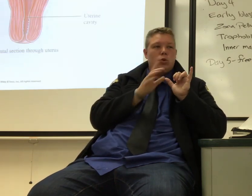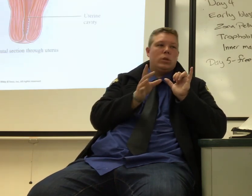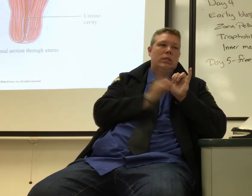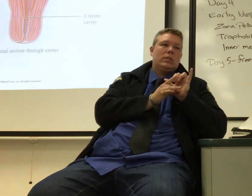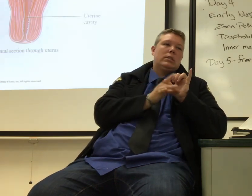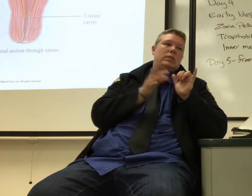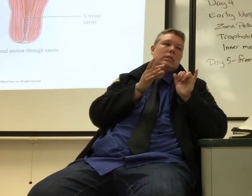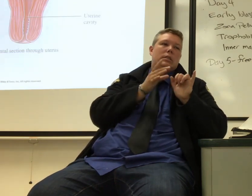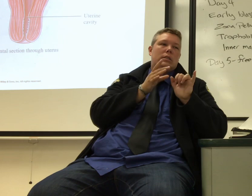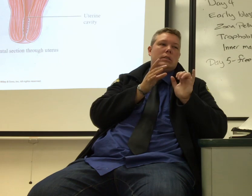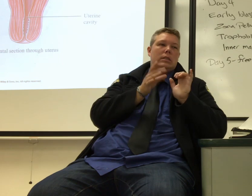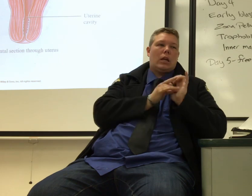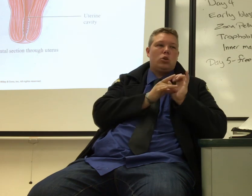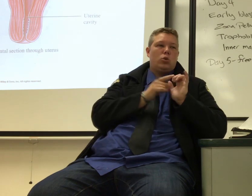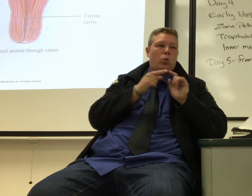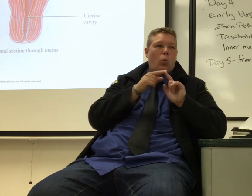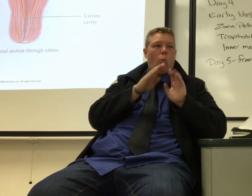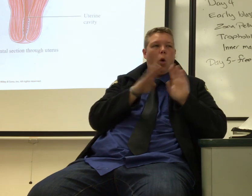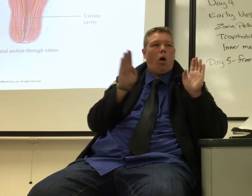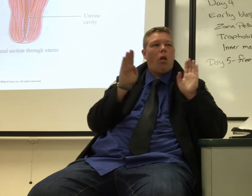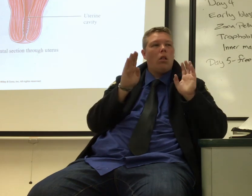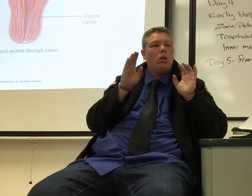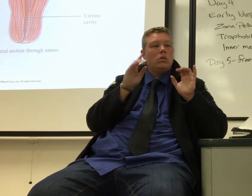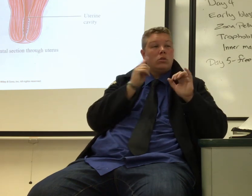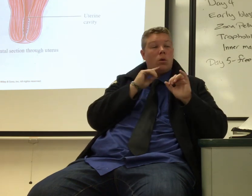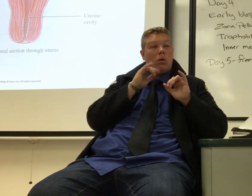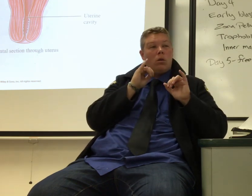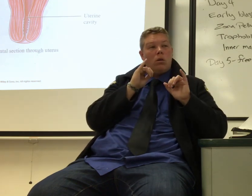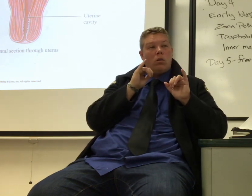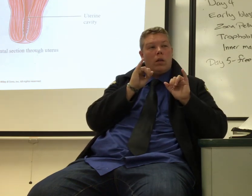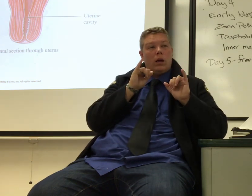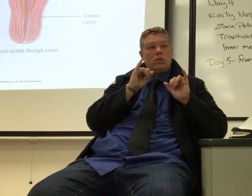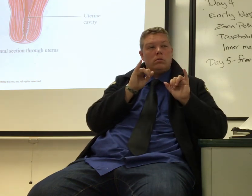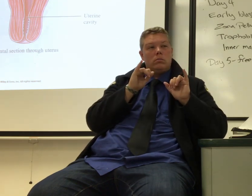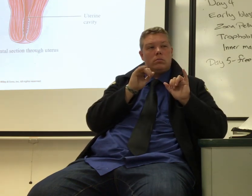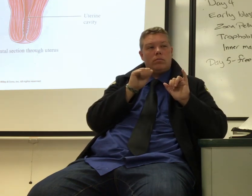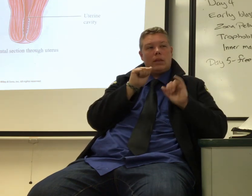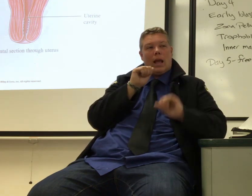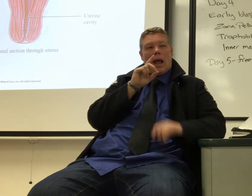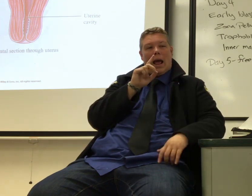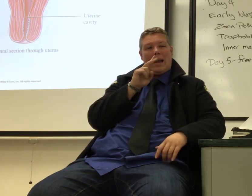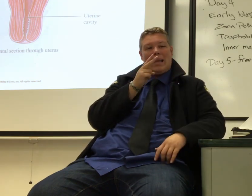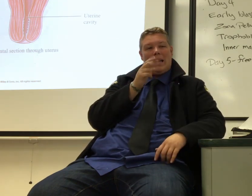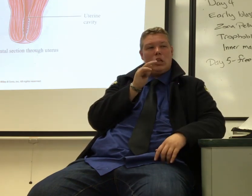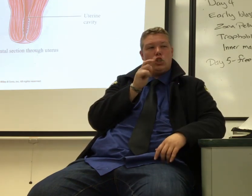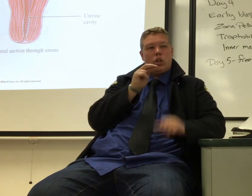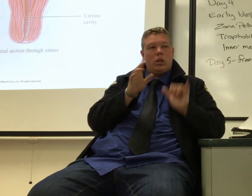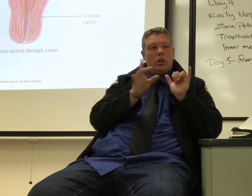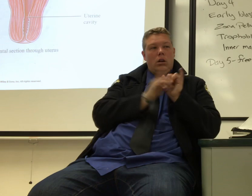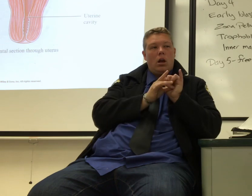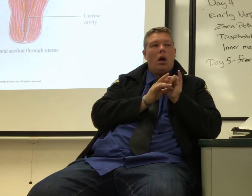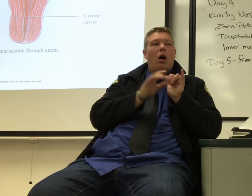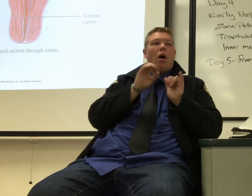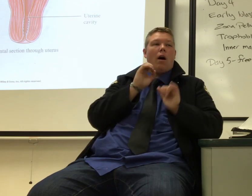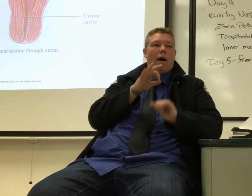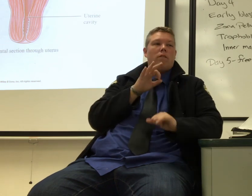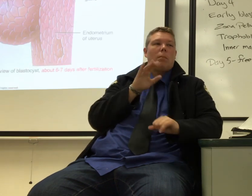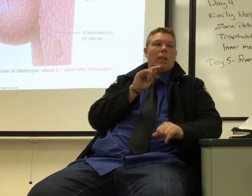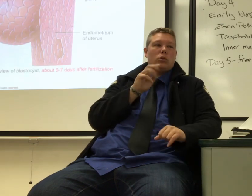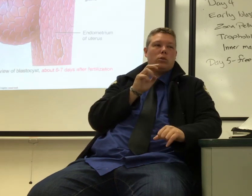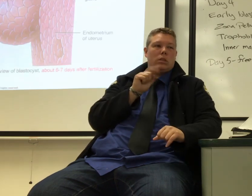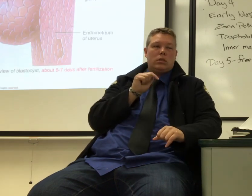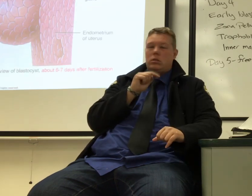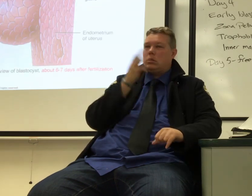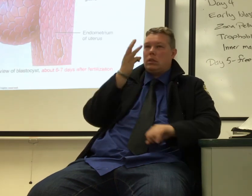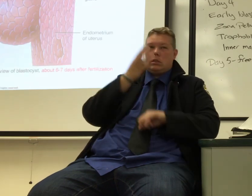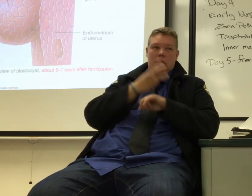So the implantation of the blastocyst, shown on day six, is adhesion of the blastocyst, 6 days post-fertilization,